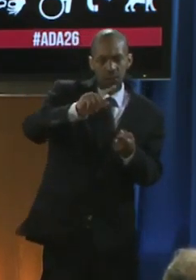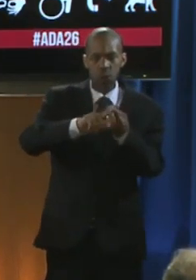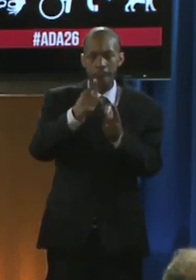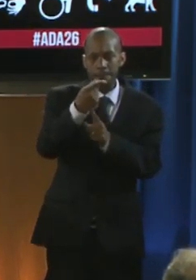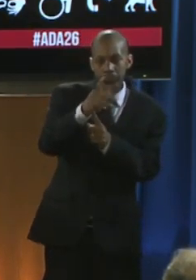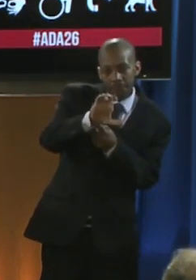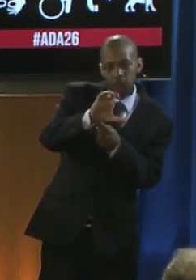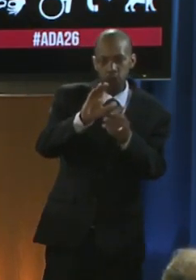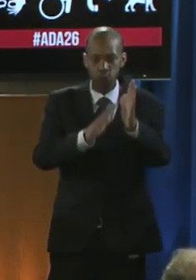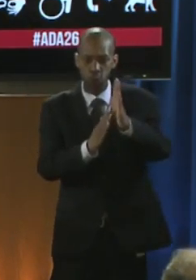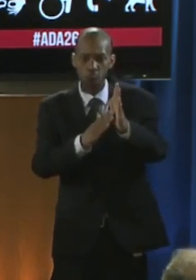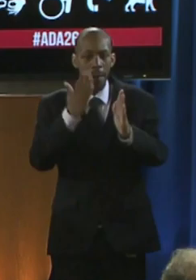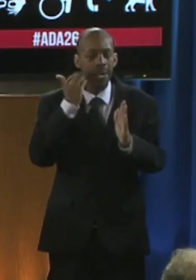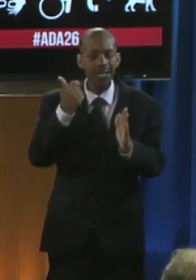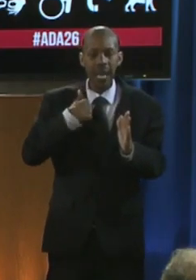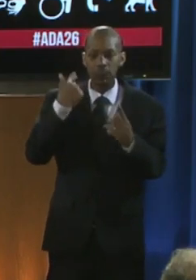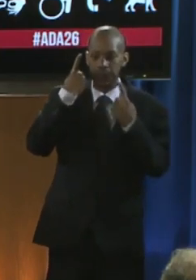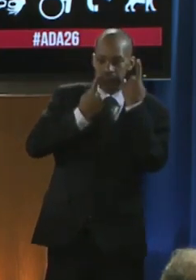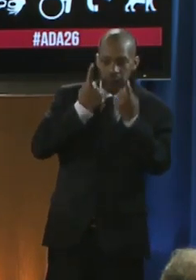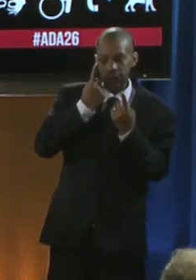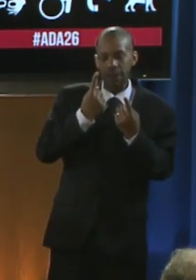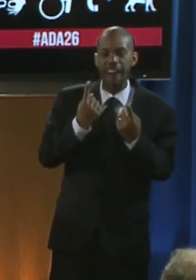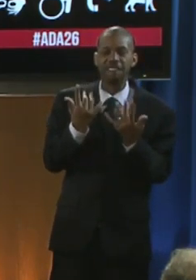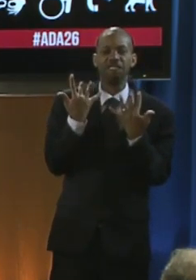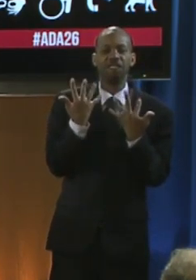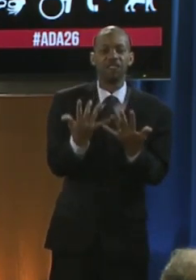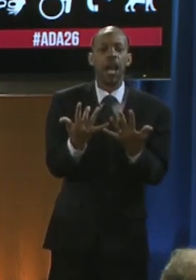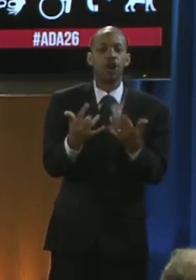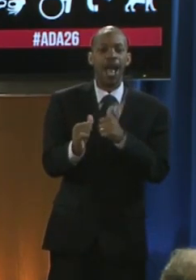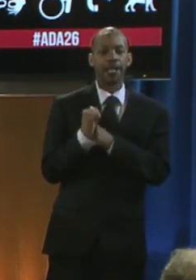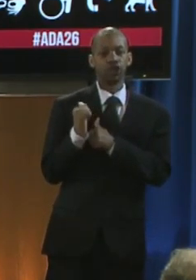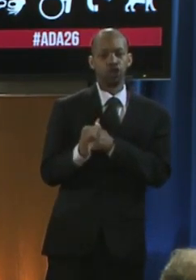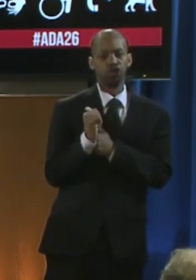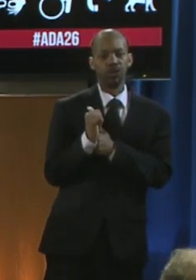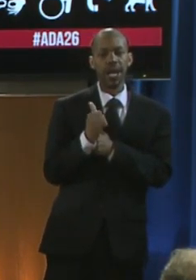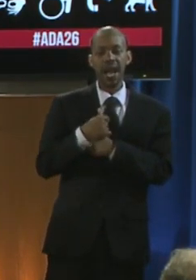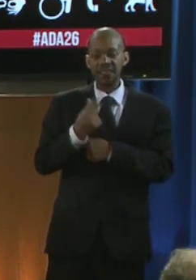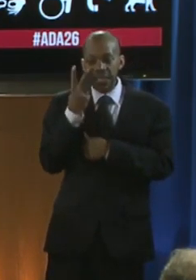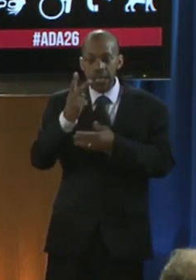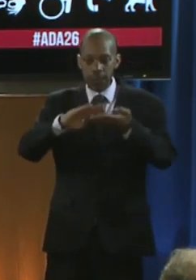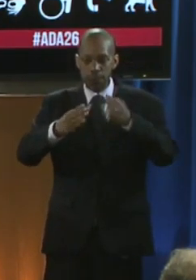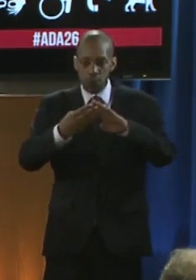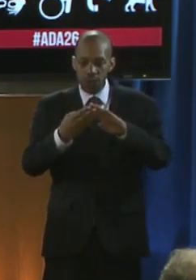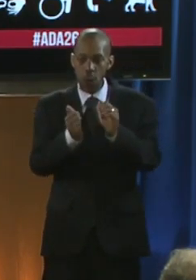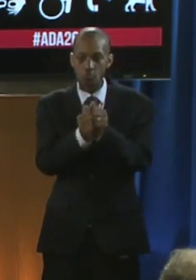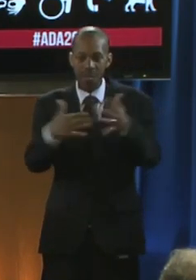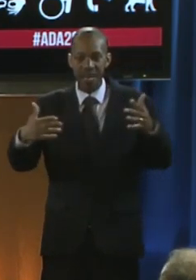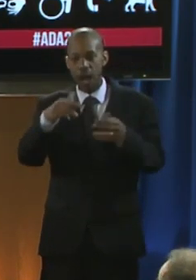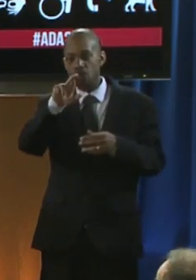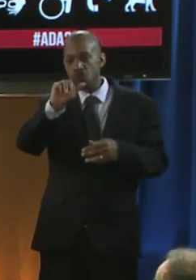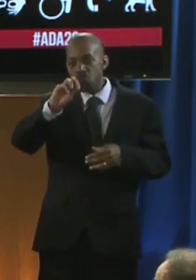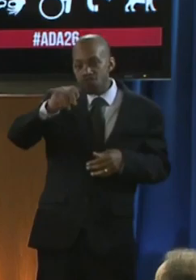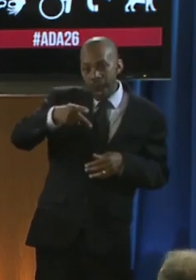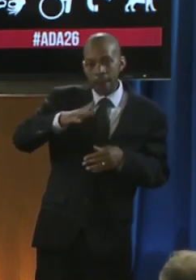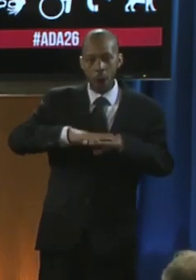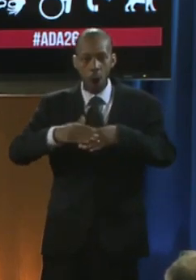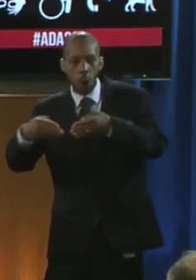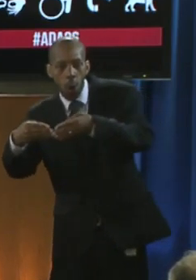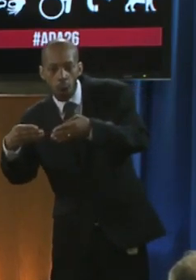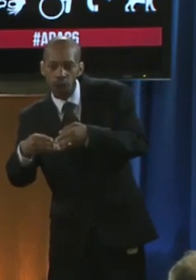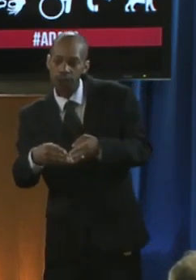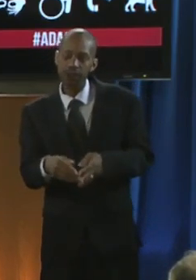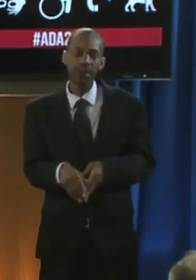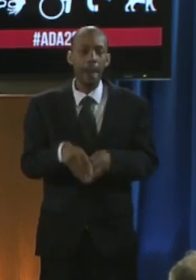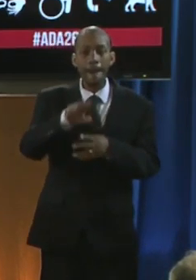school because I was considered a fire hazard. I have seen communities without ramps on corners,